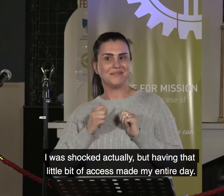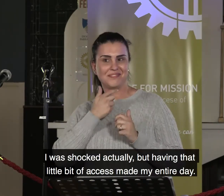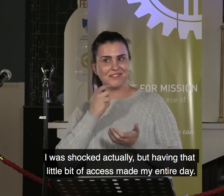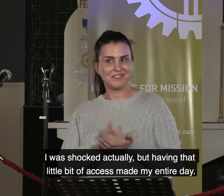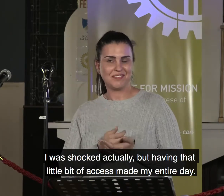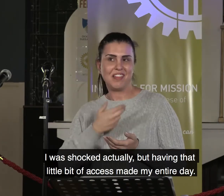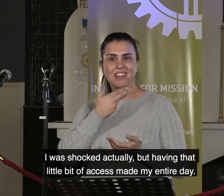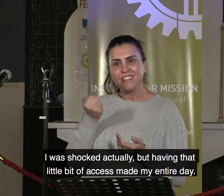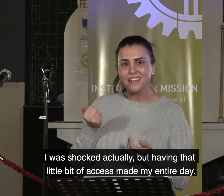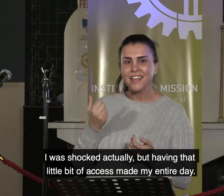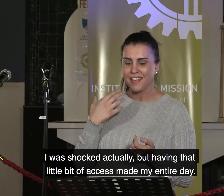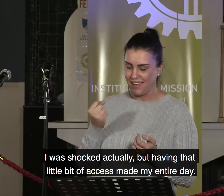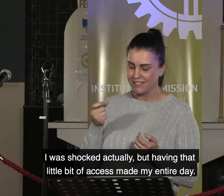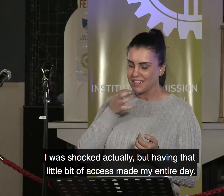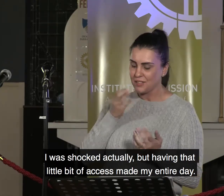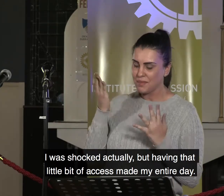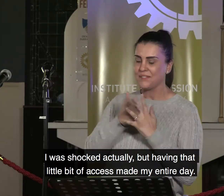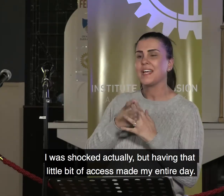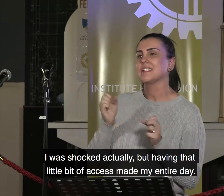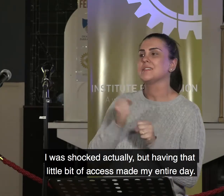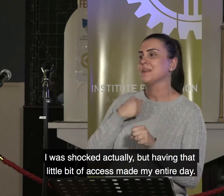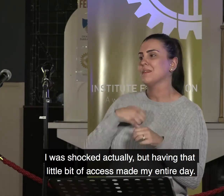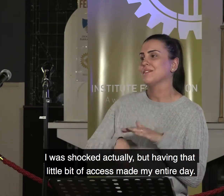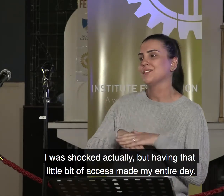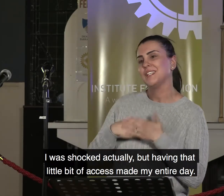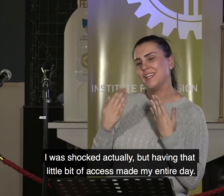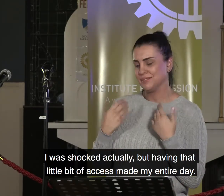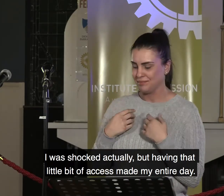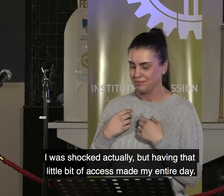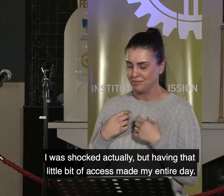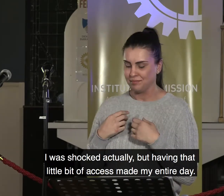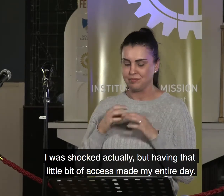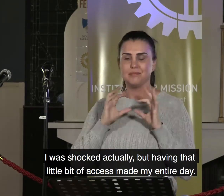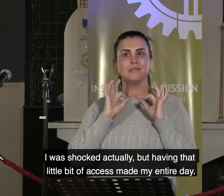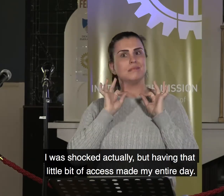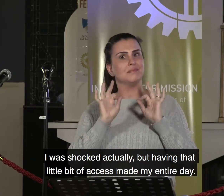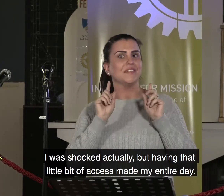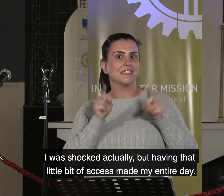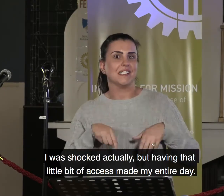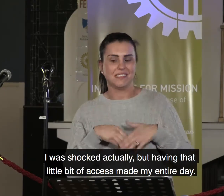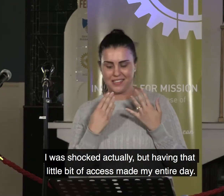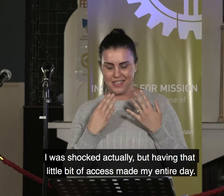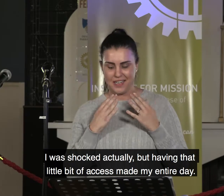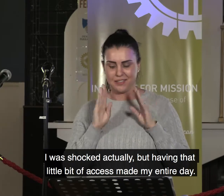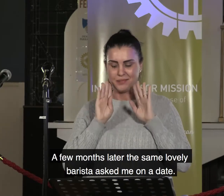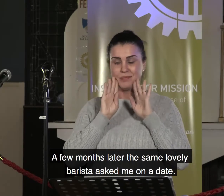I was shocked actually, but having that little bit of access made my entire day. A few